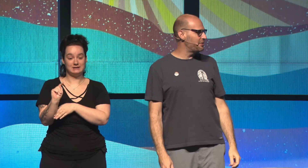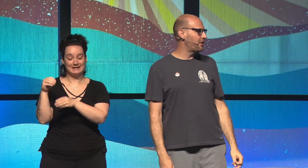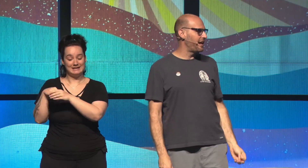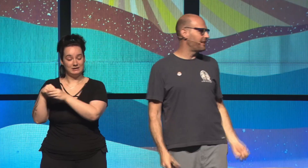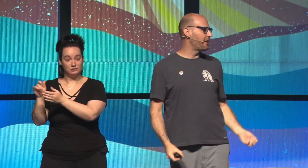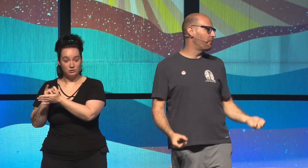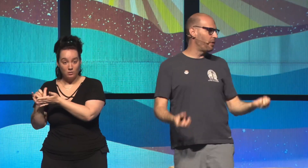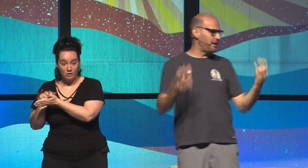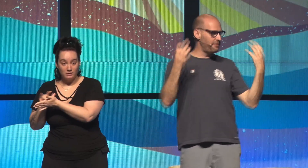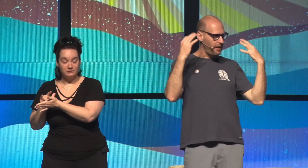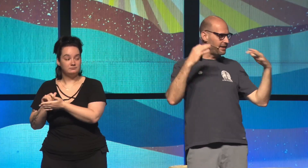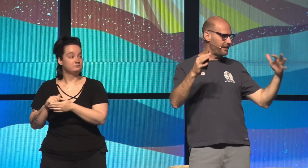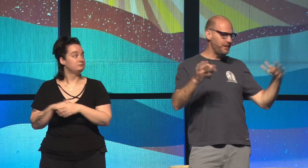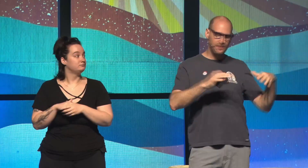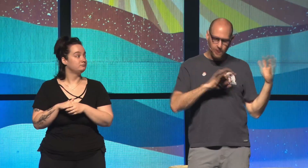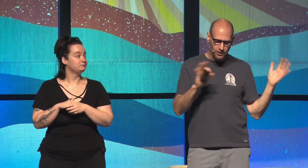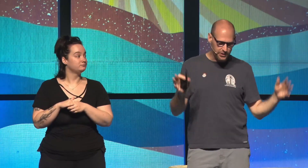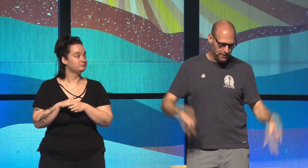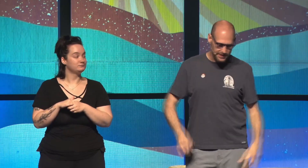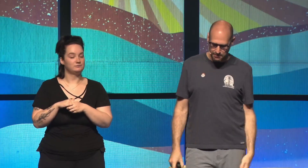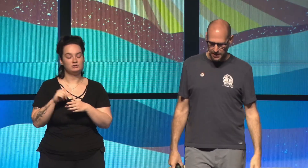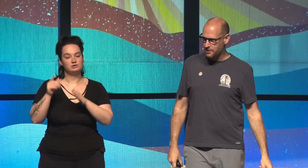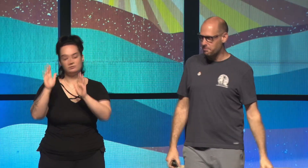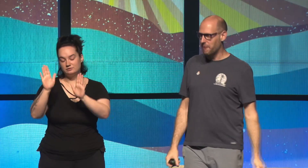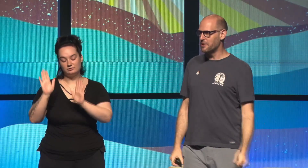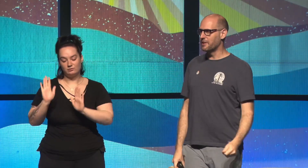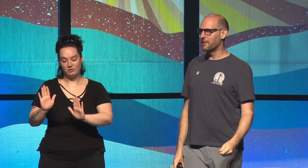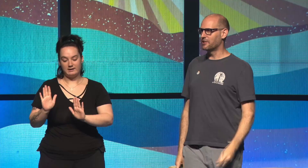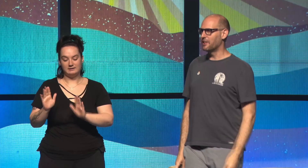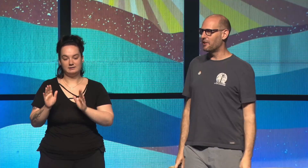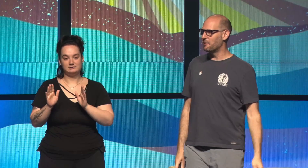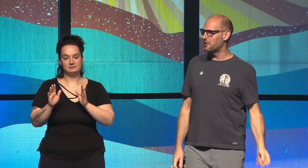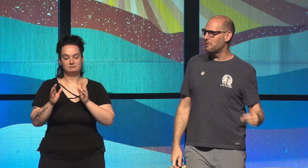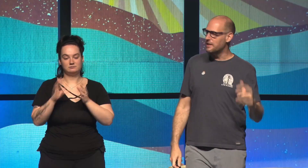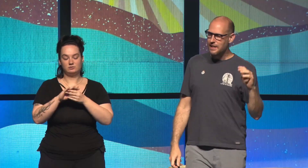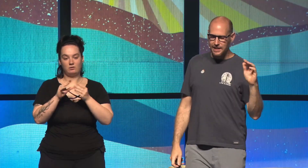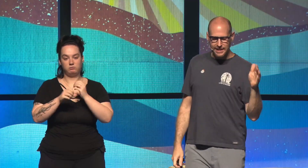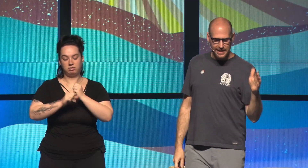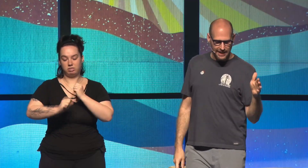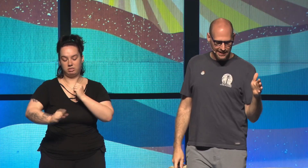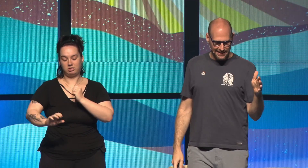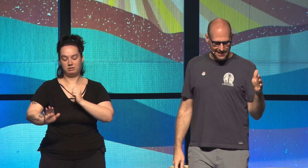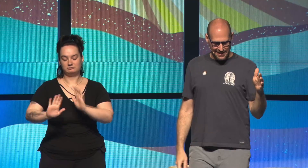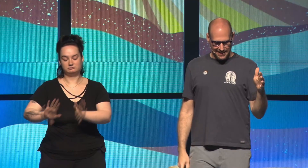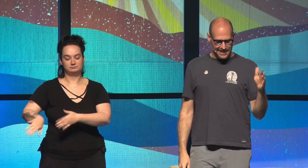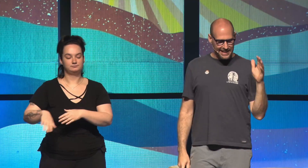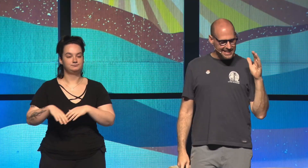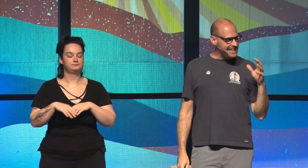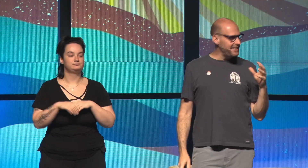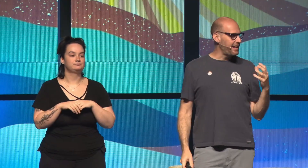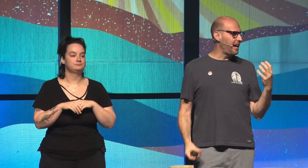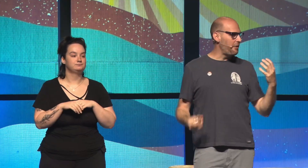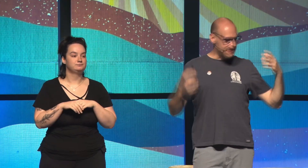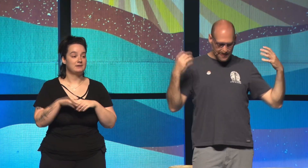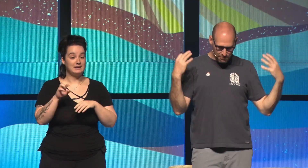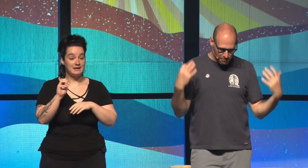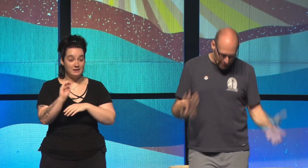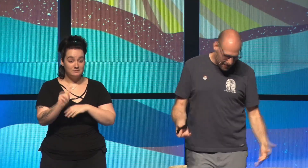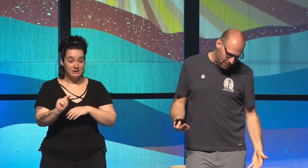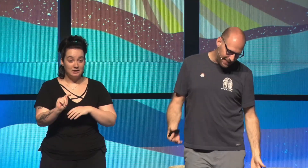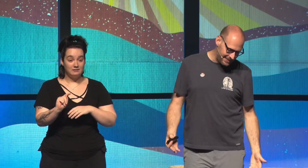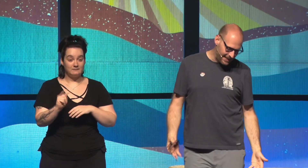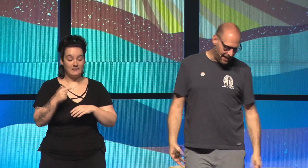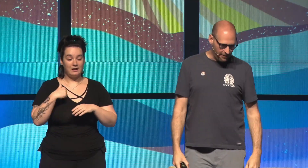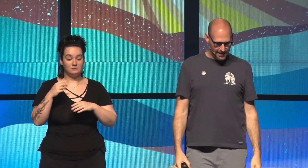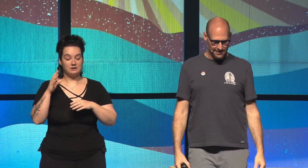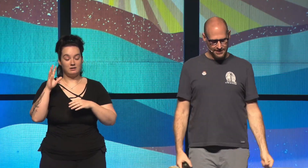City, she was great. Like when it's a long story. Sometime you can buy me a drink, I'll share it all with you. But the ENT, like I was like kind